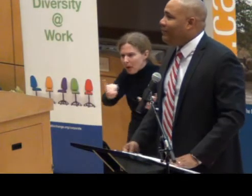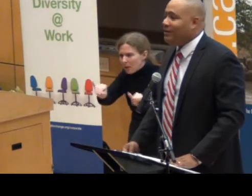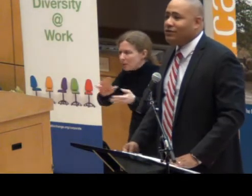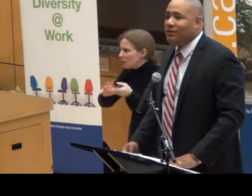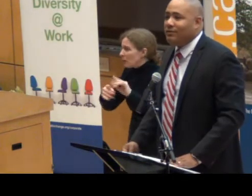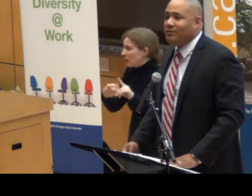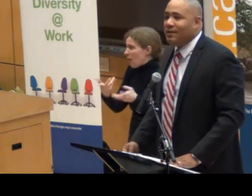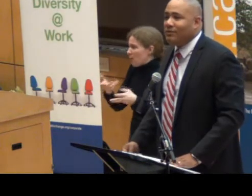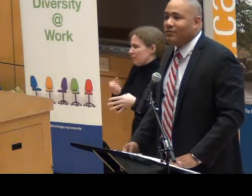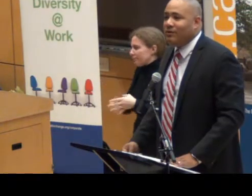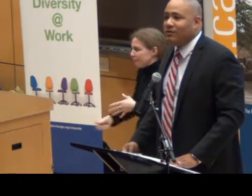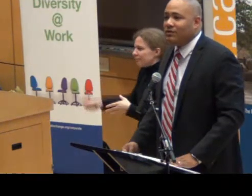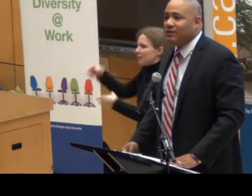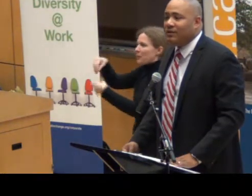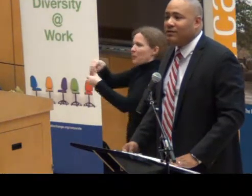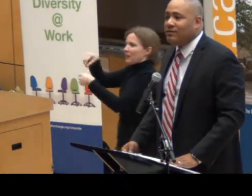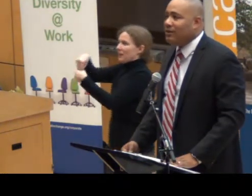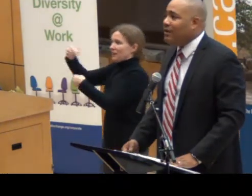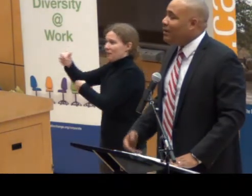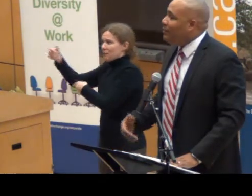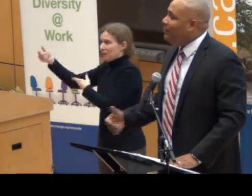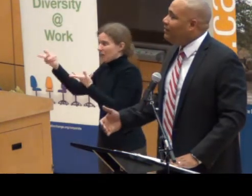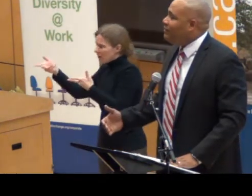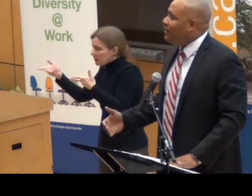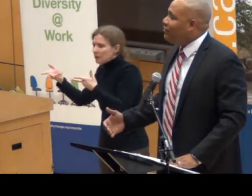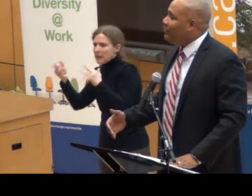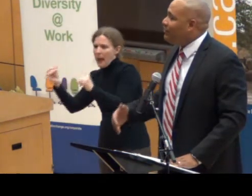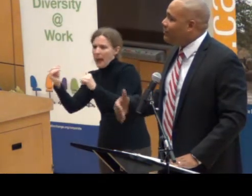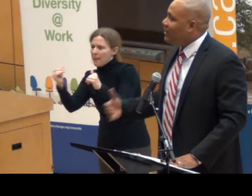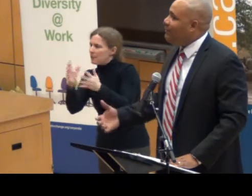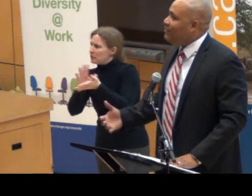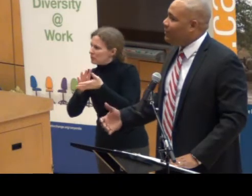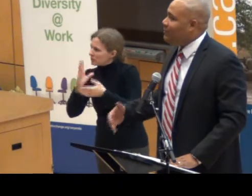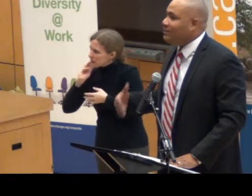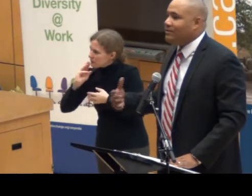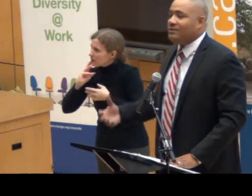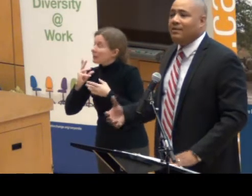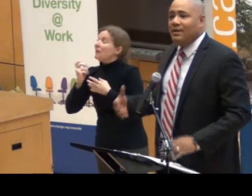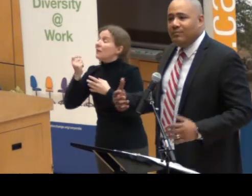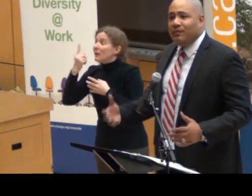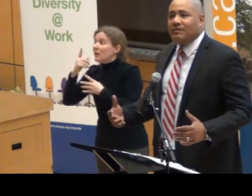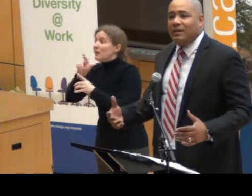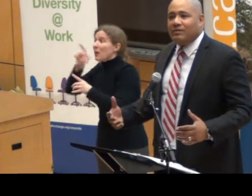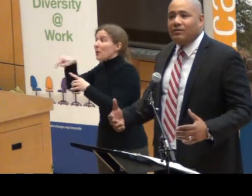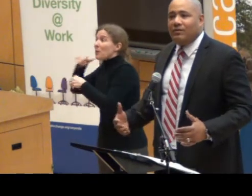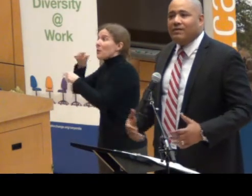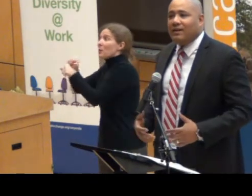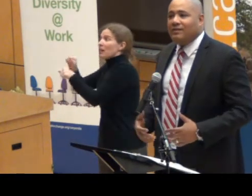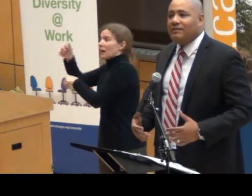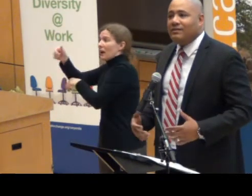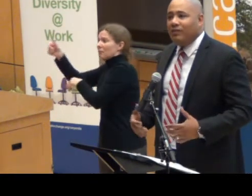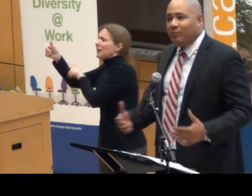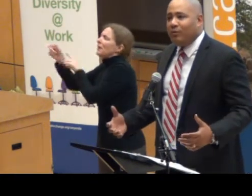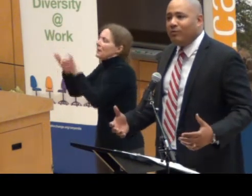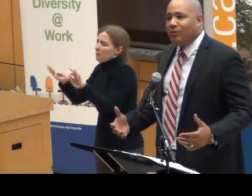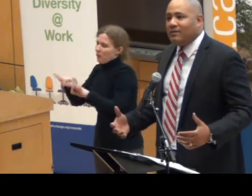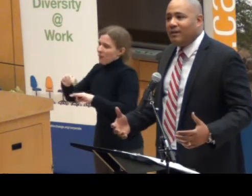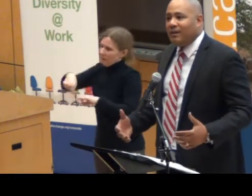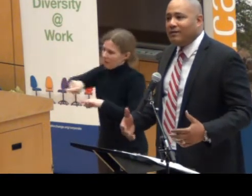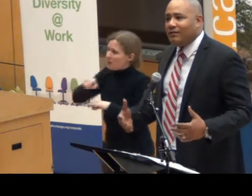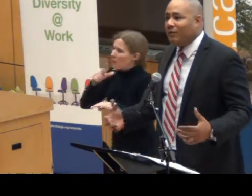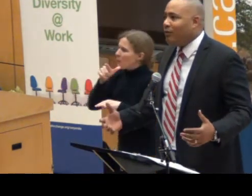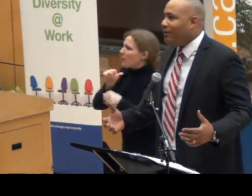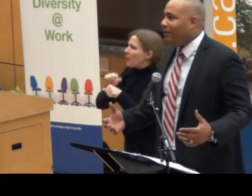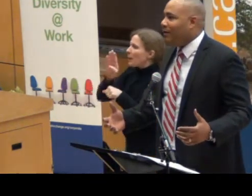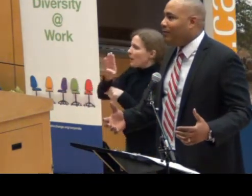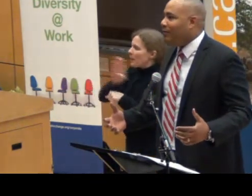in government that share those same stories, which I think is good. But we need to make sure those same experiences, those same stories get into our boardrooms, they